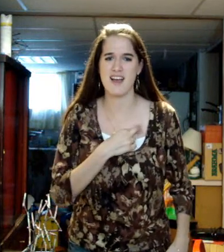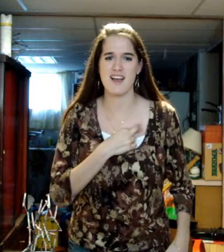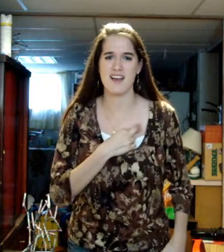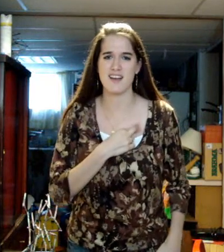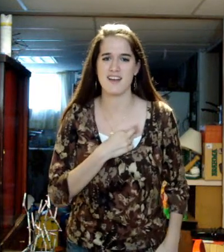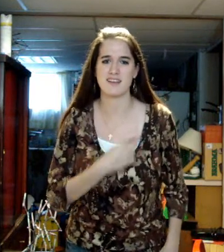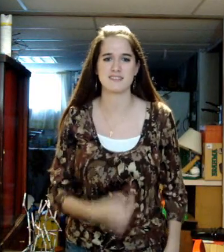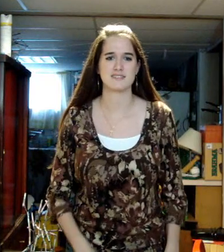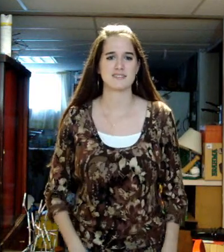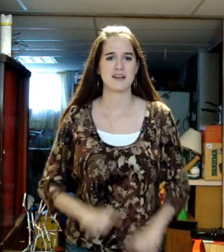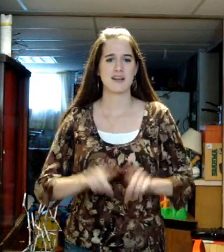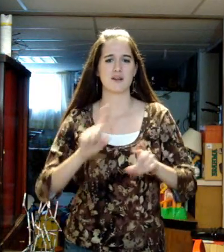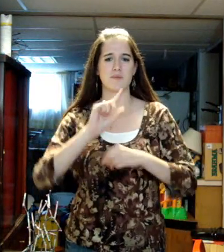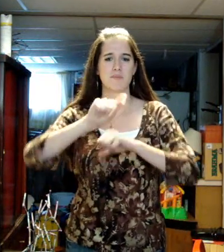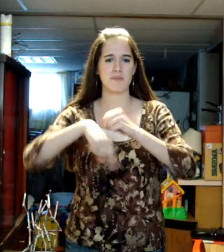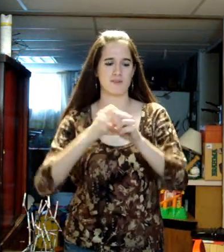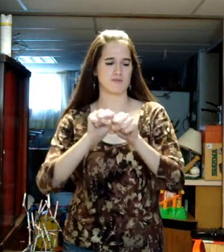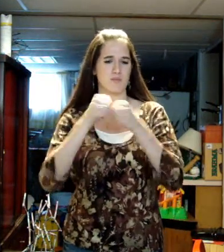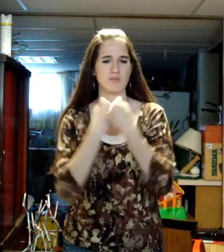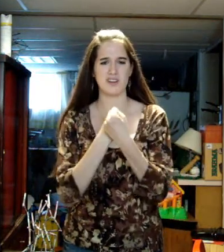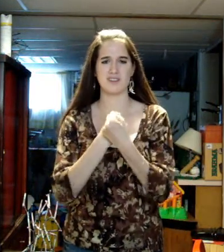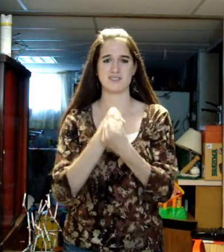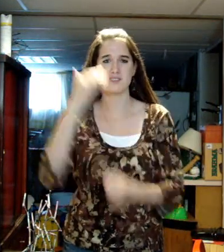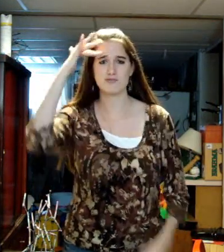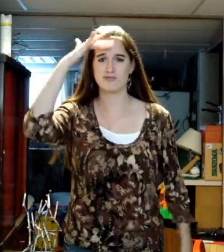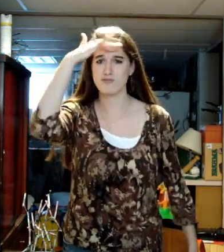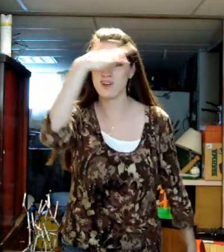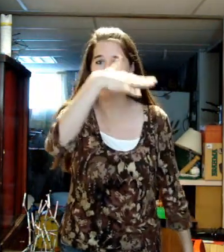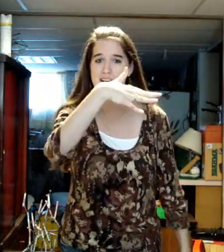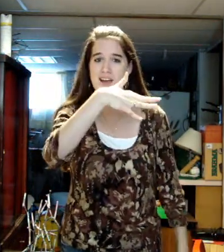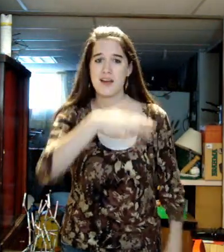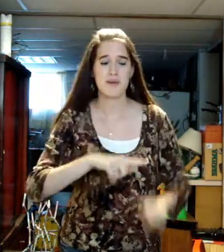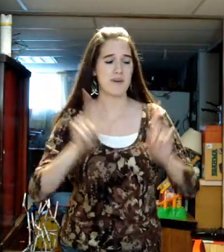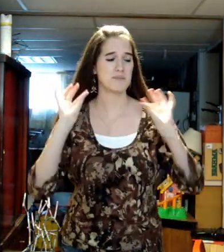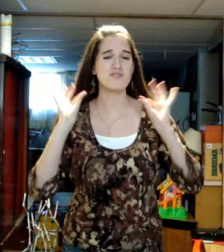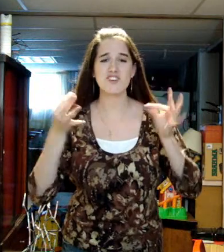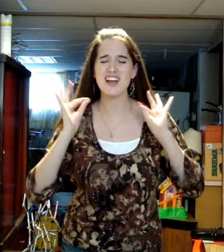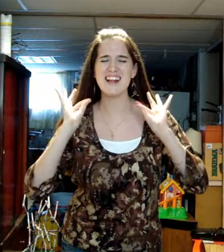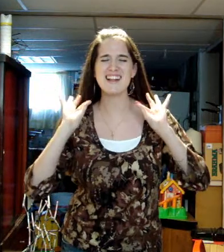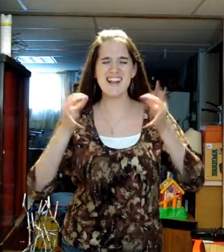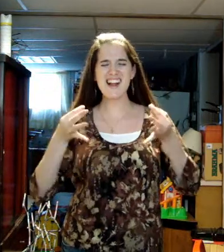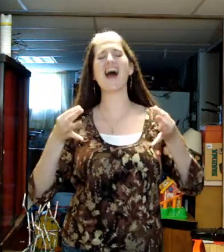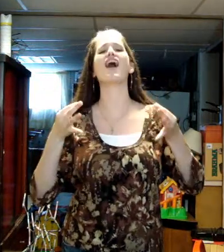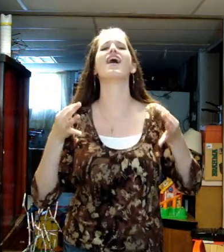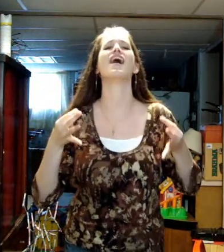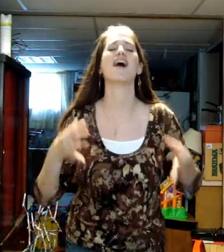But I'm about to break a sweat I'm freaking out